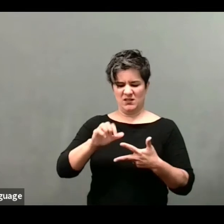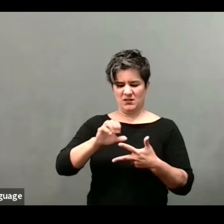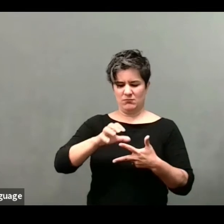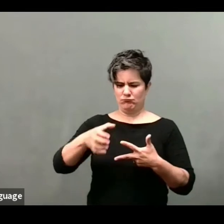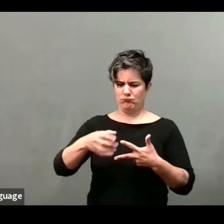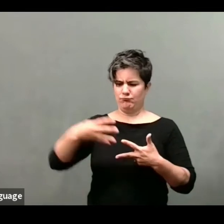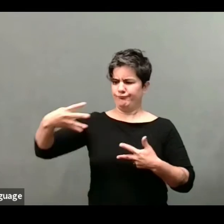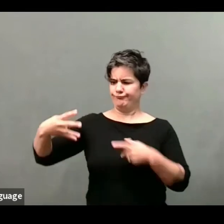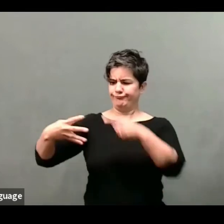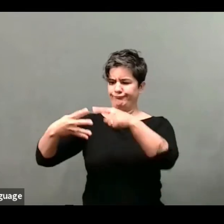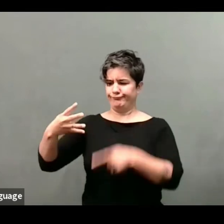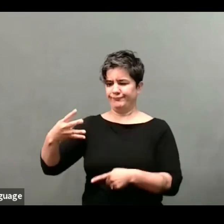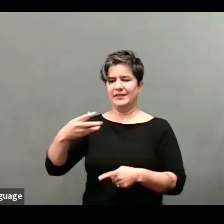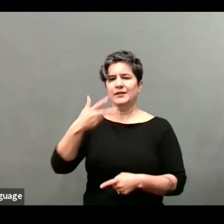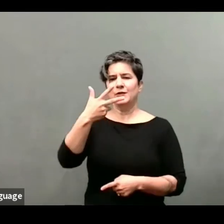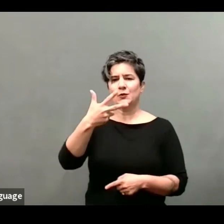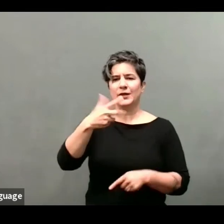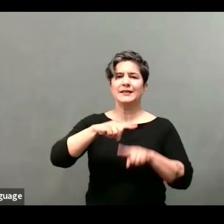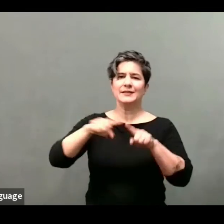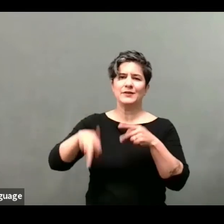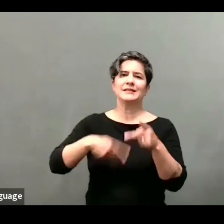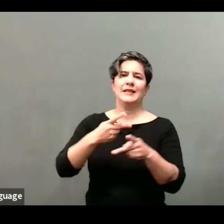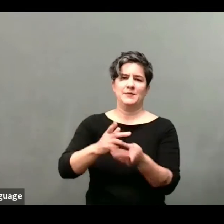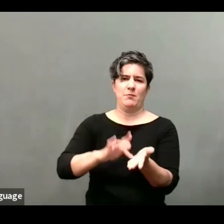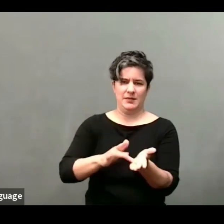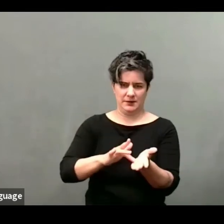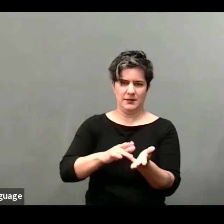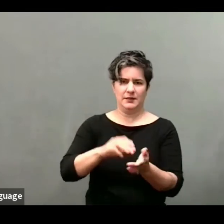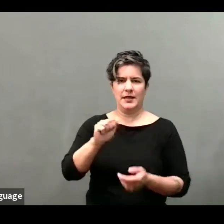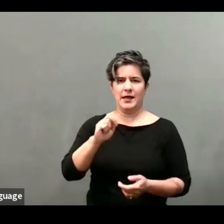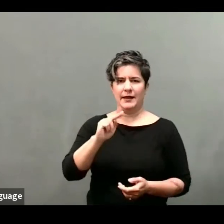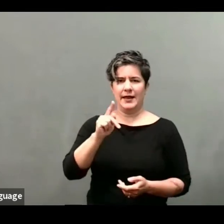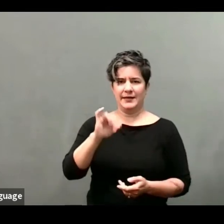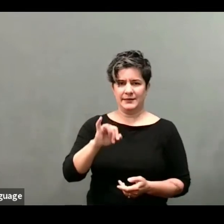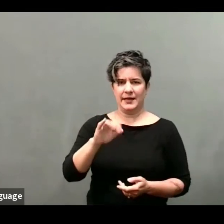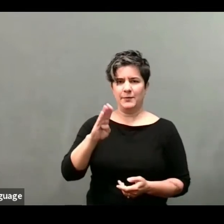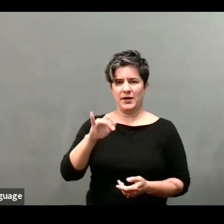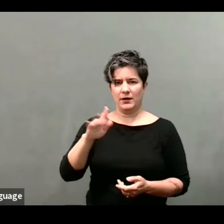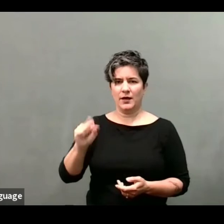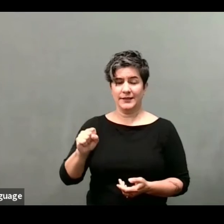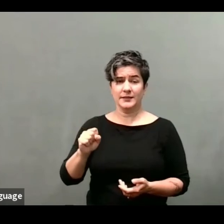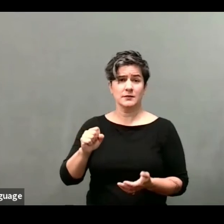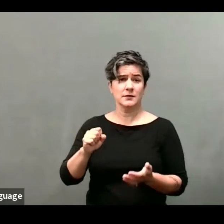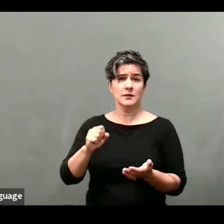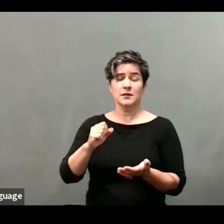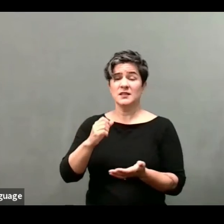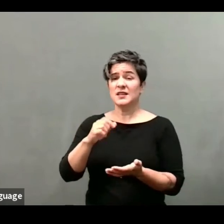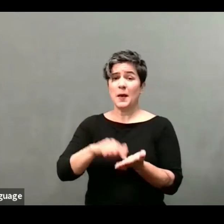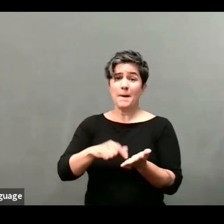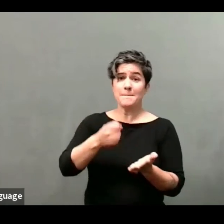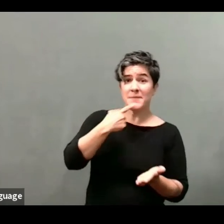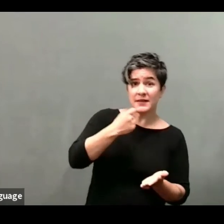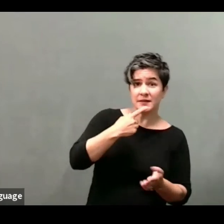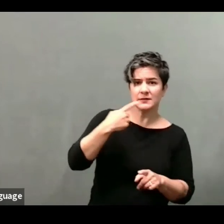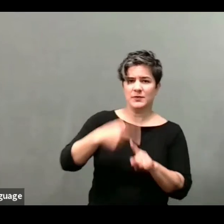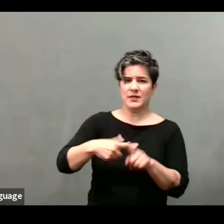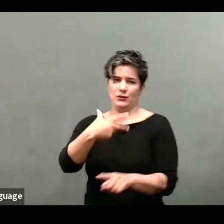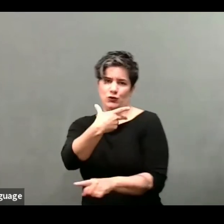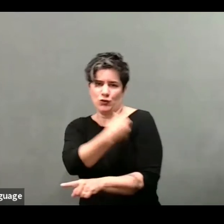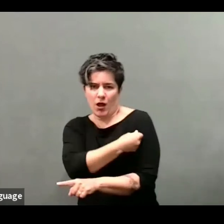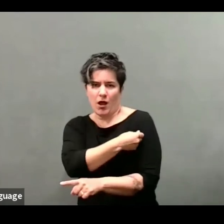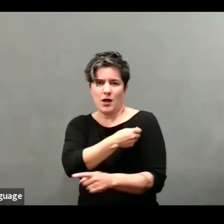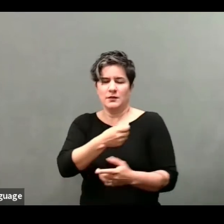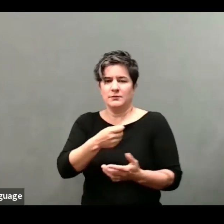being 3 different types of antibiotics. It's also typically a mix of pills and a shot. There are various options,